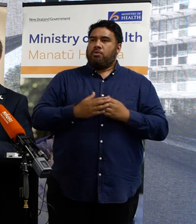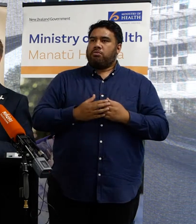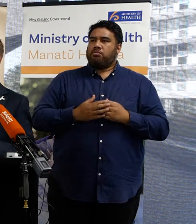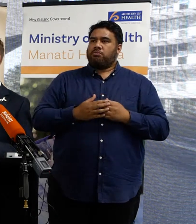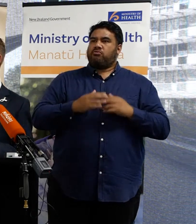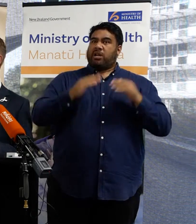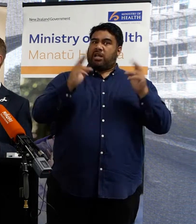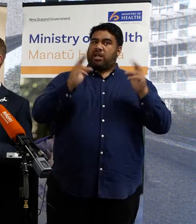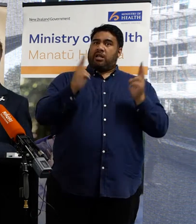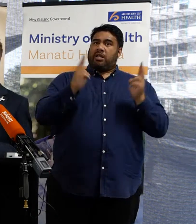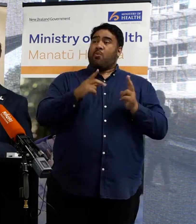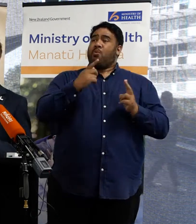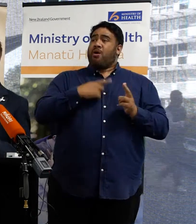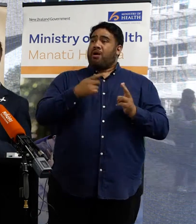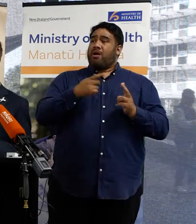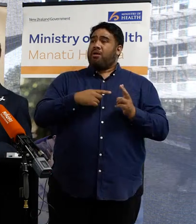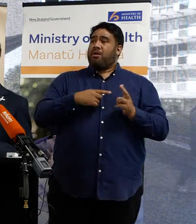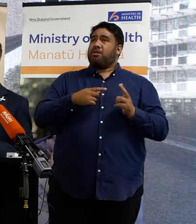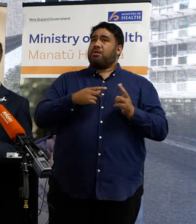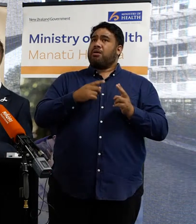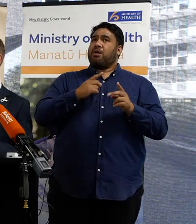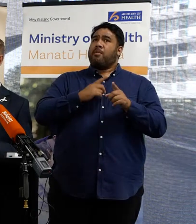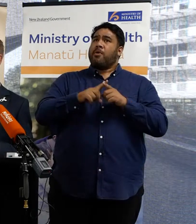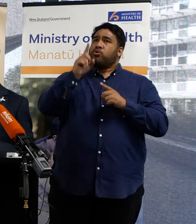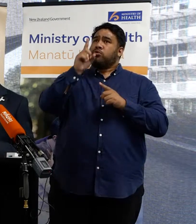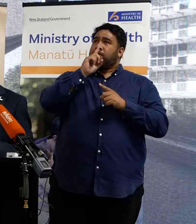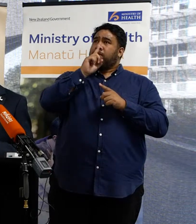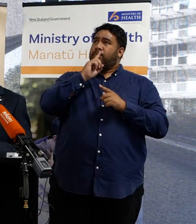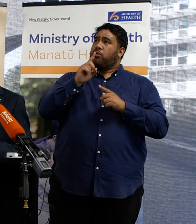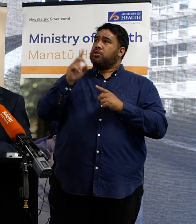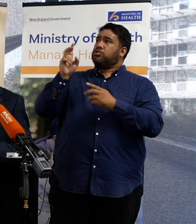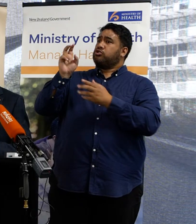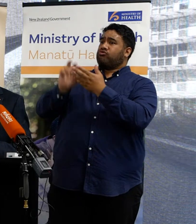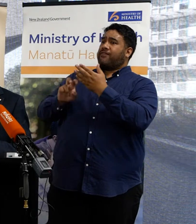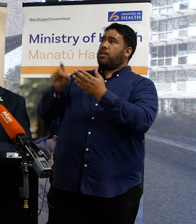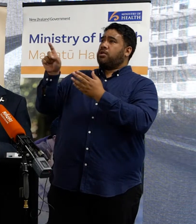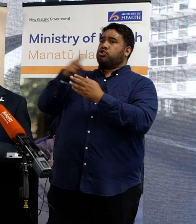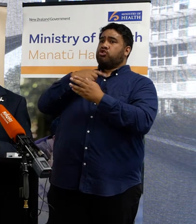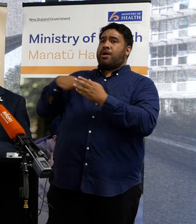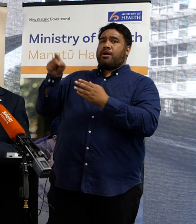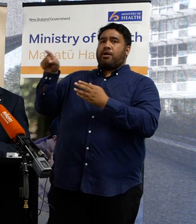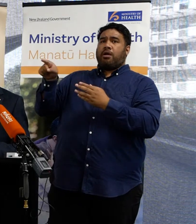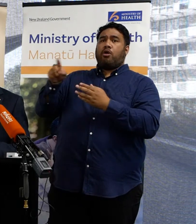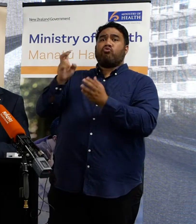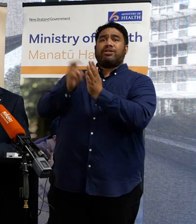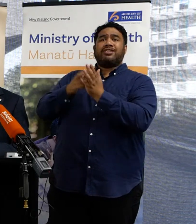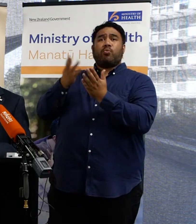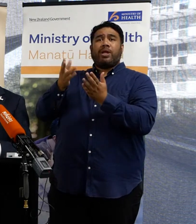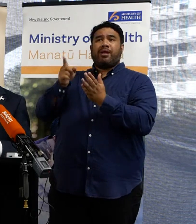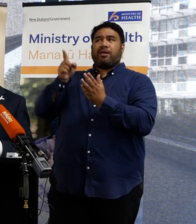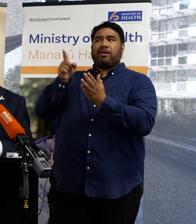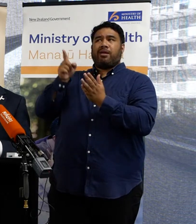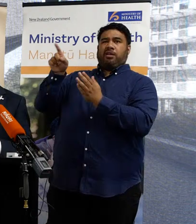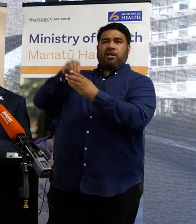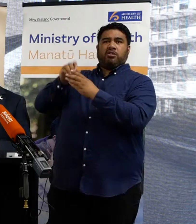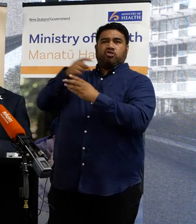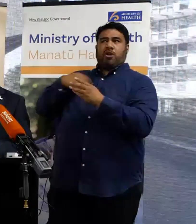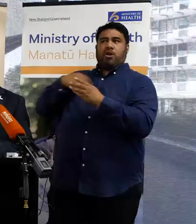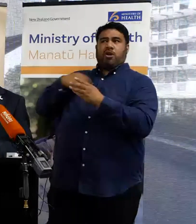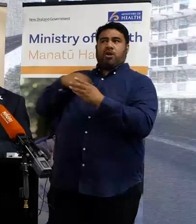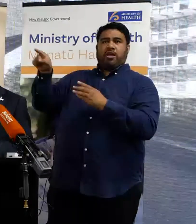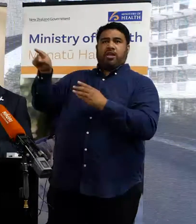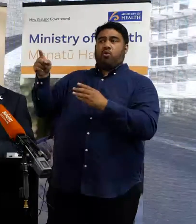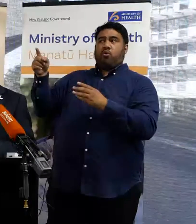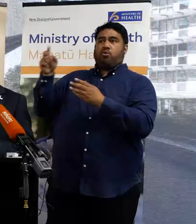reason for that being that actually we're registering anyone travelling from China is getting registered at the border now. So we're basically capturing everybody. We